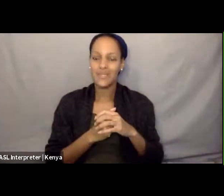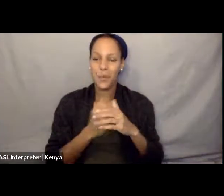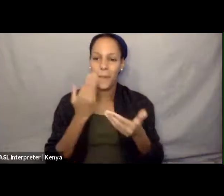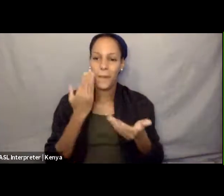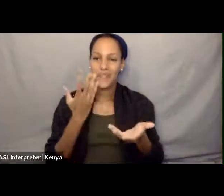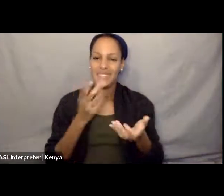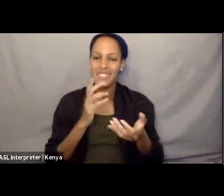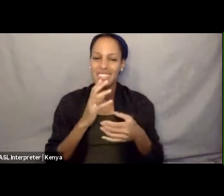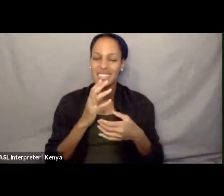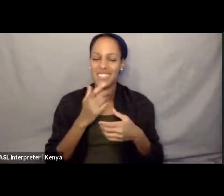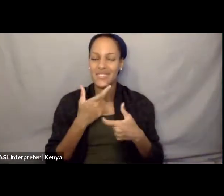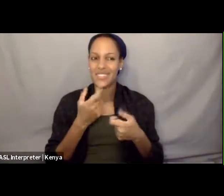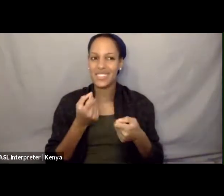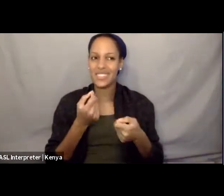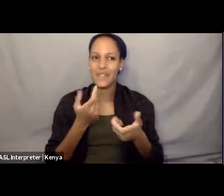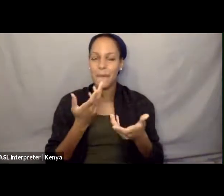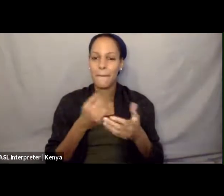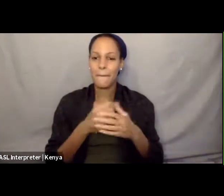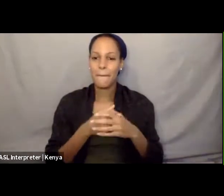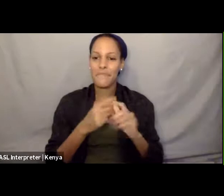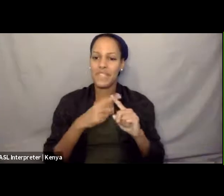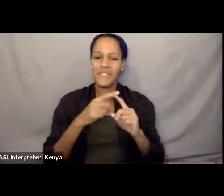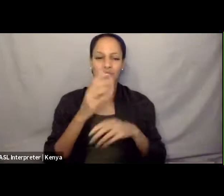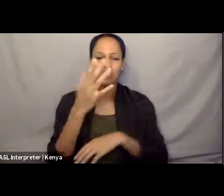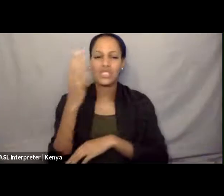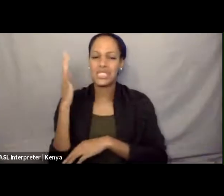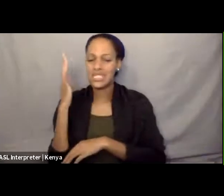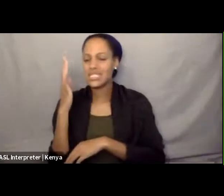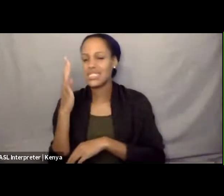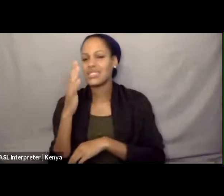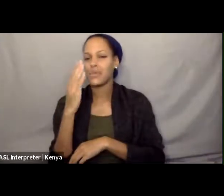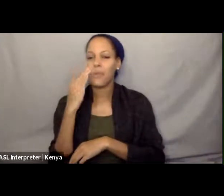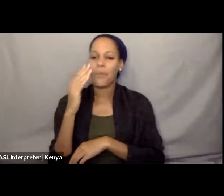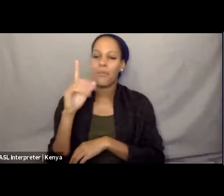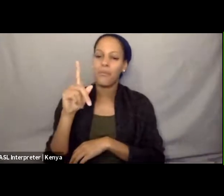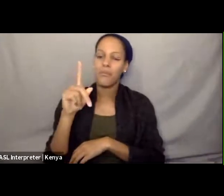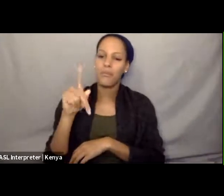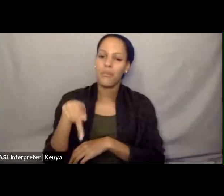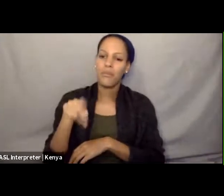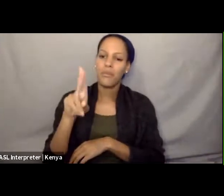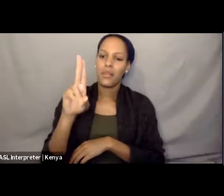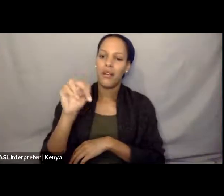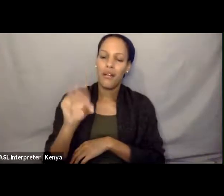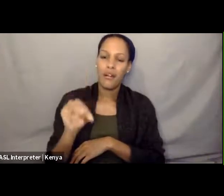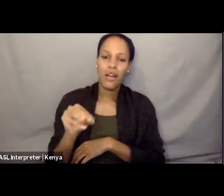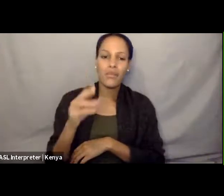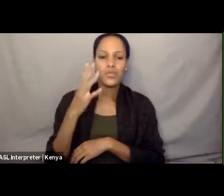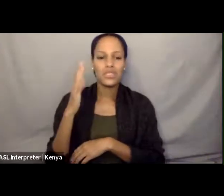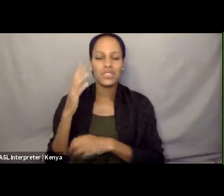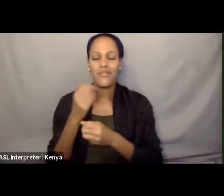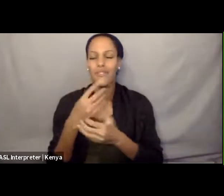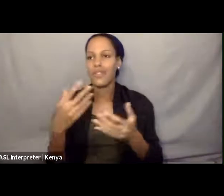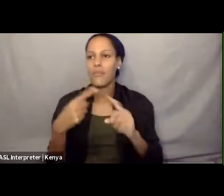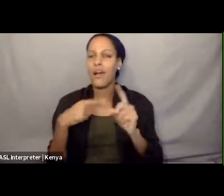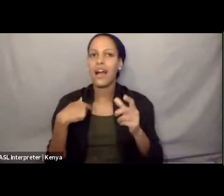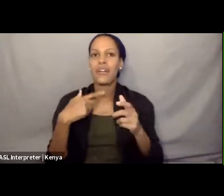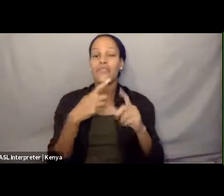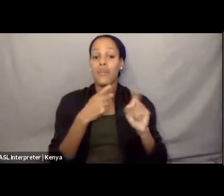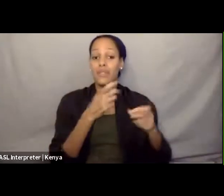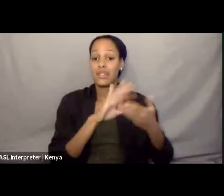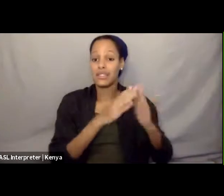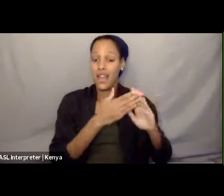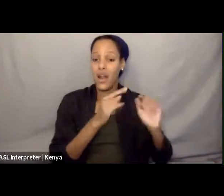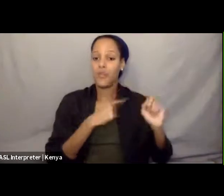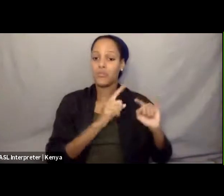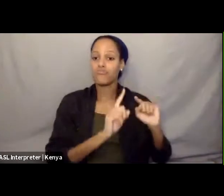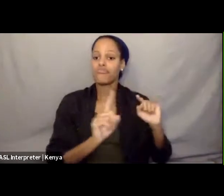it was on and on and on. Plum trees, volunteer plum trees, and everything else. And I was walking home from the town where,